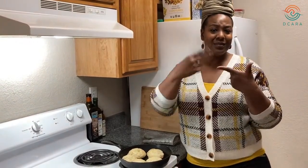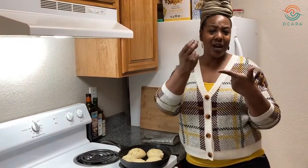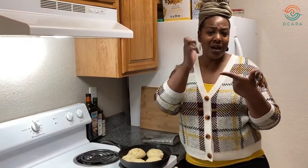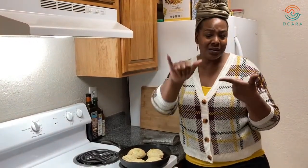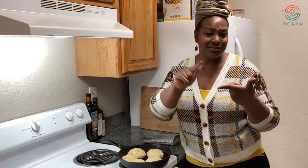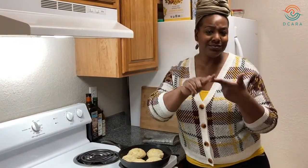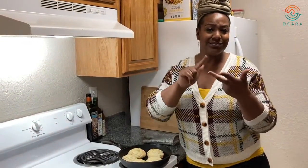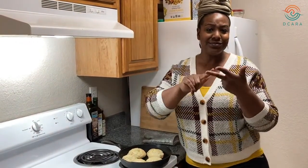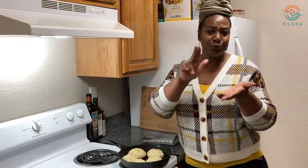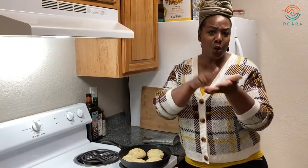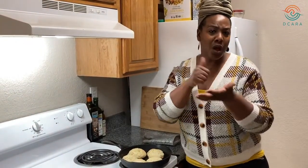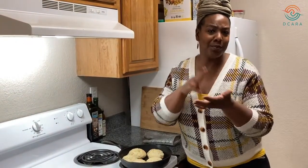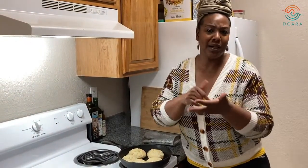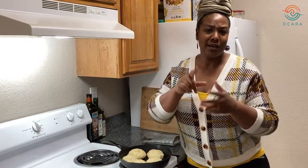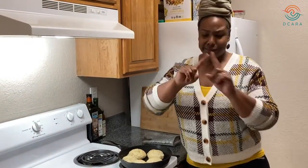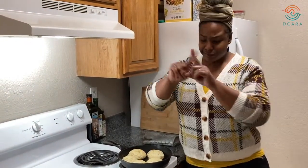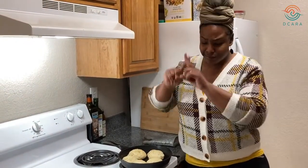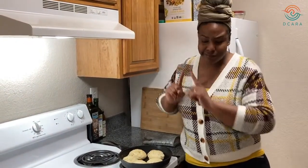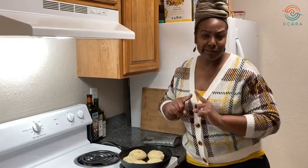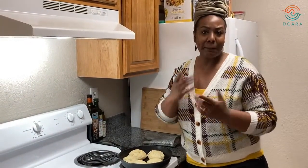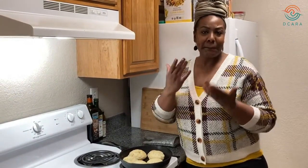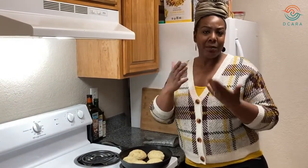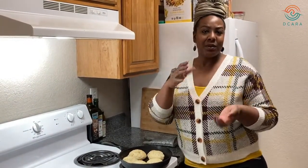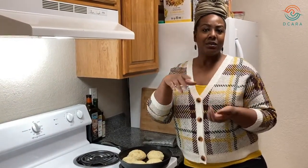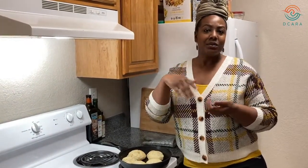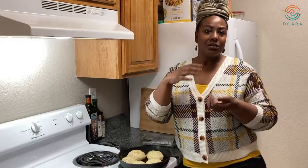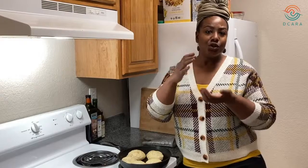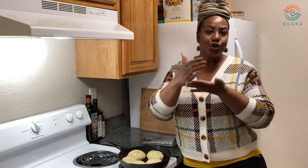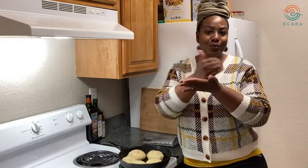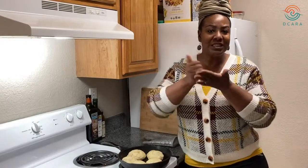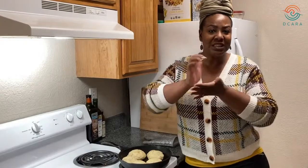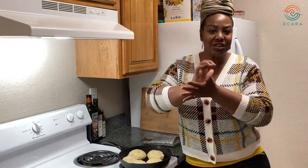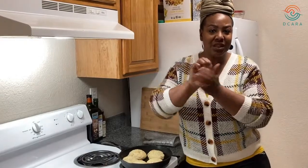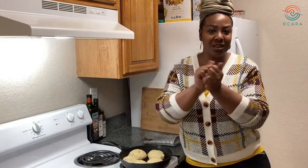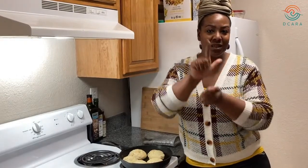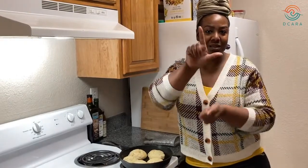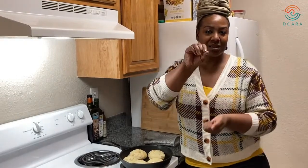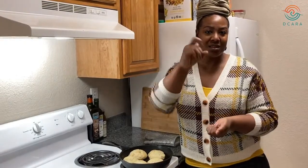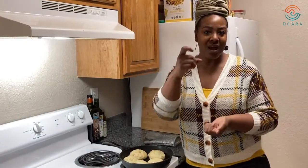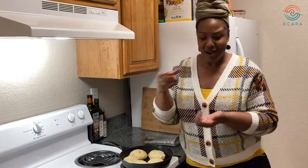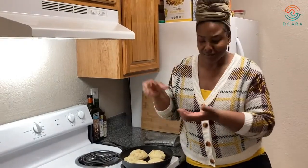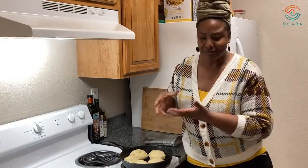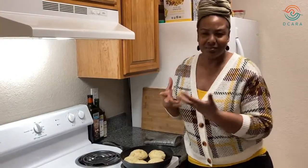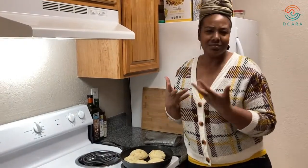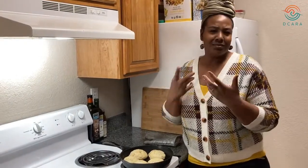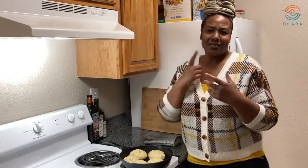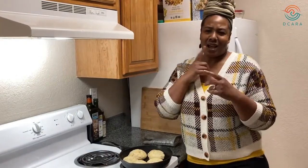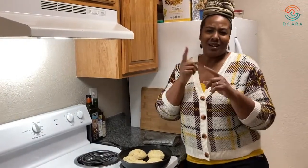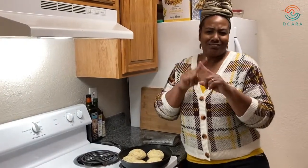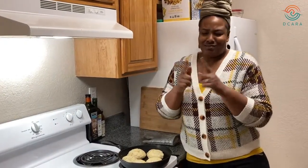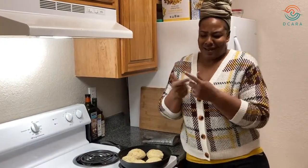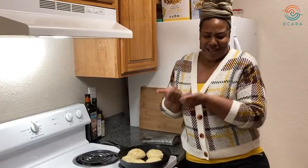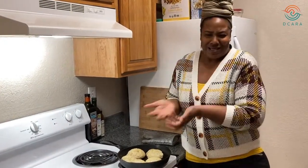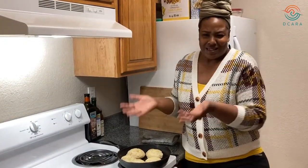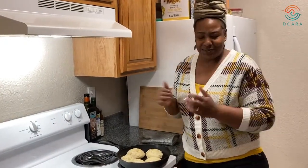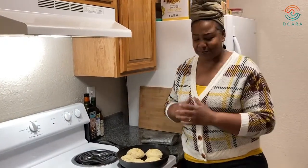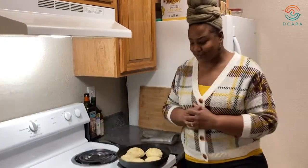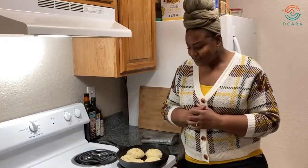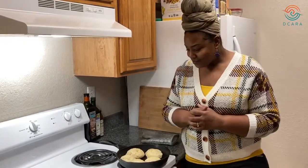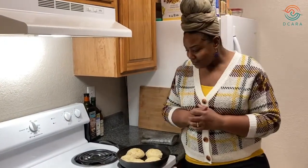honey, butter, all different kinds. Maybe even some cheese and lox. There are so many different options.